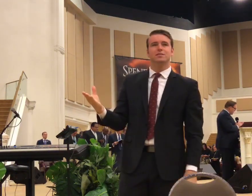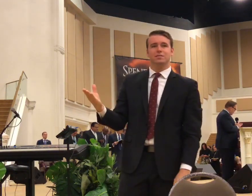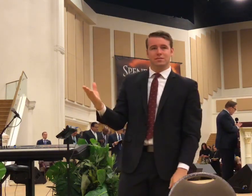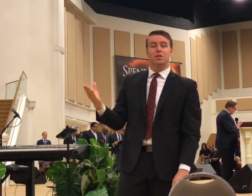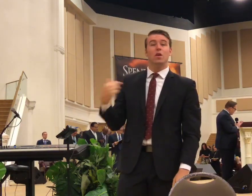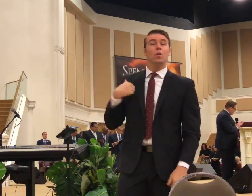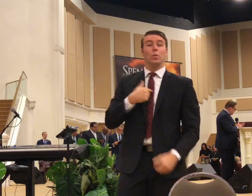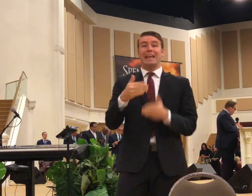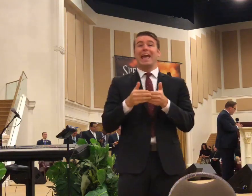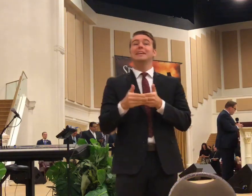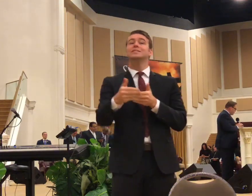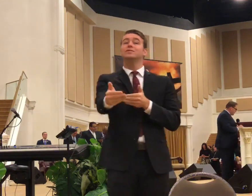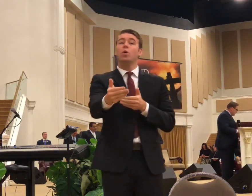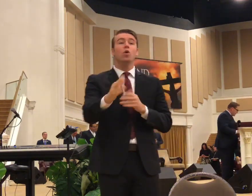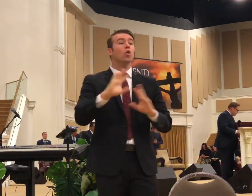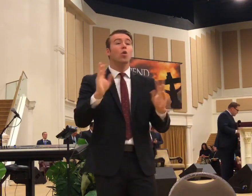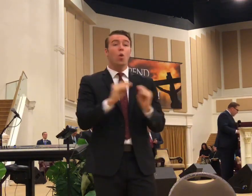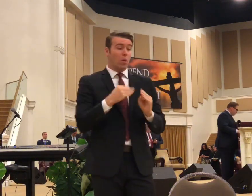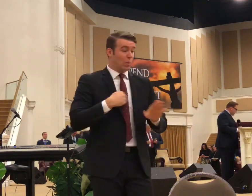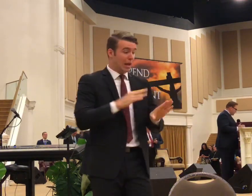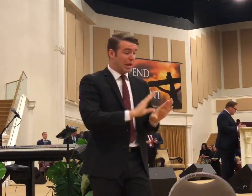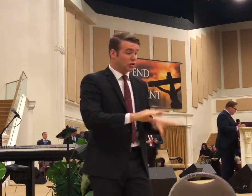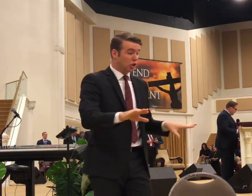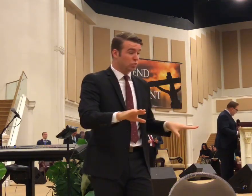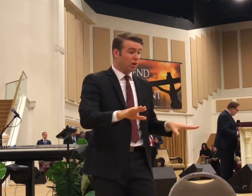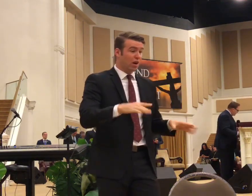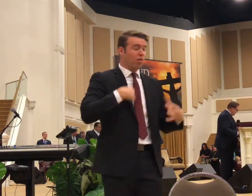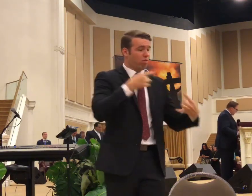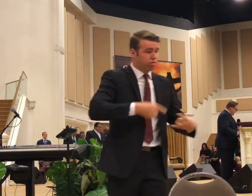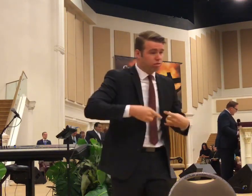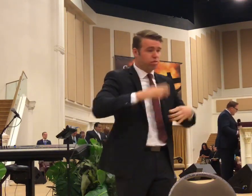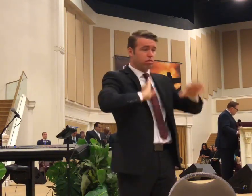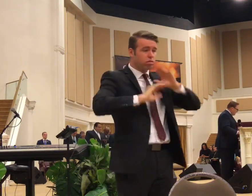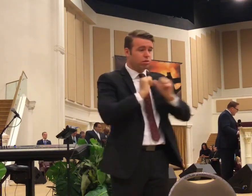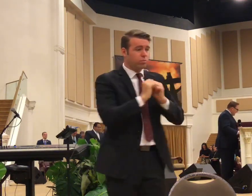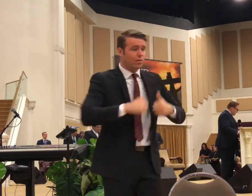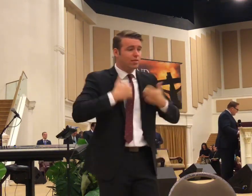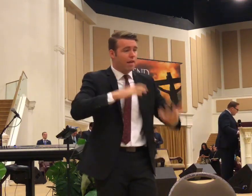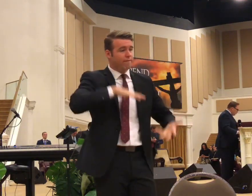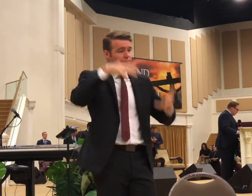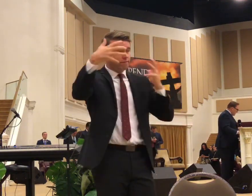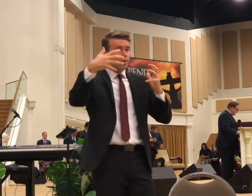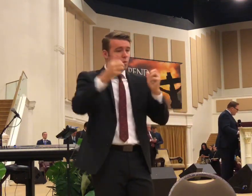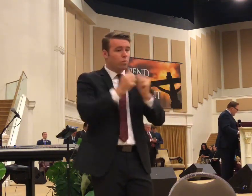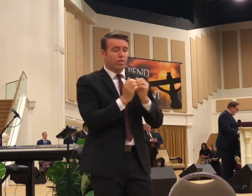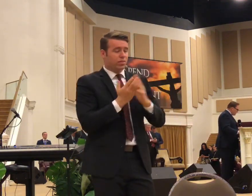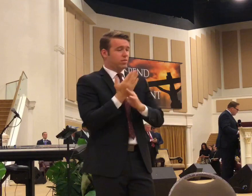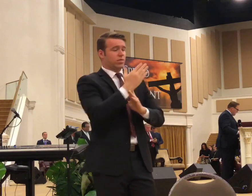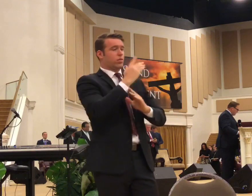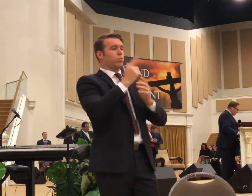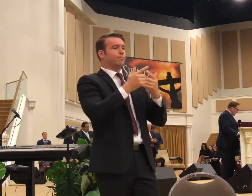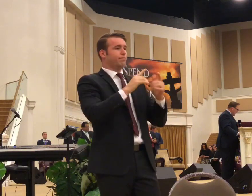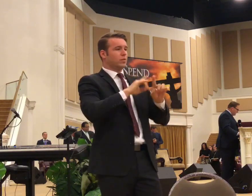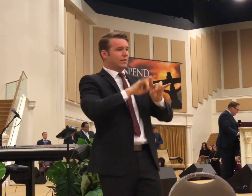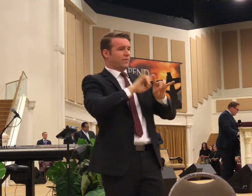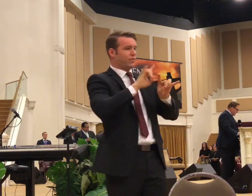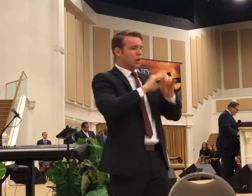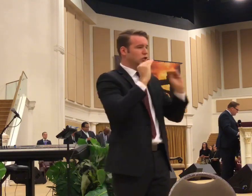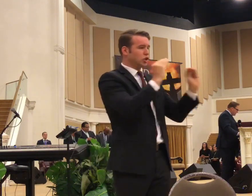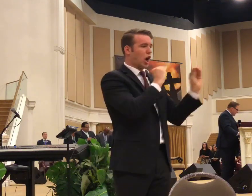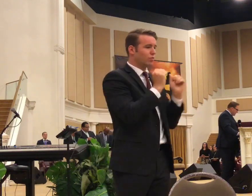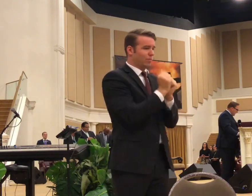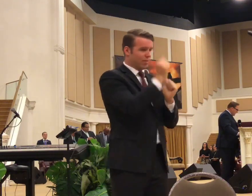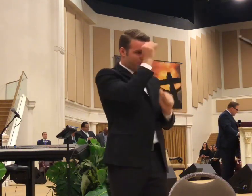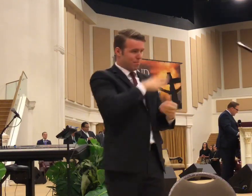we henceforth be no more children tossed to and fro, and carried about with every wind of doctrine by the sleight of